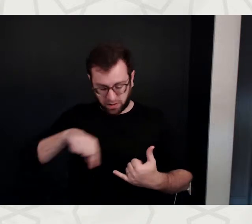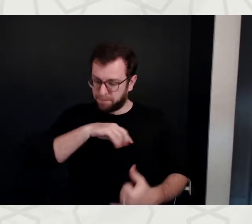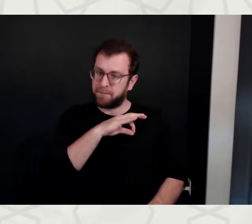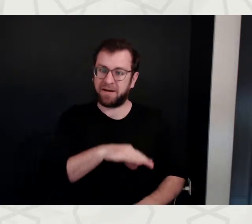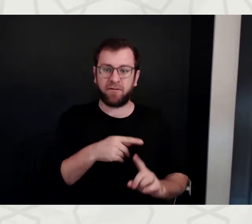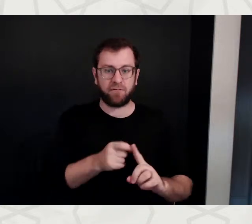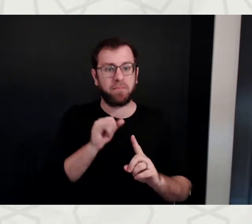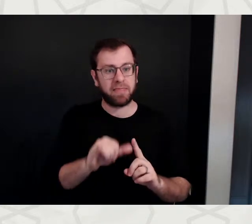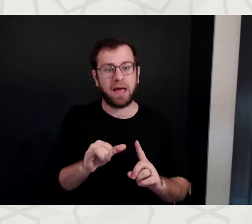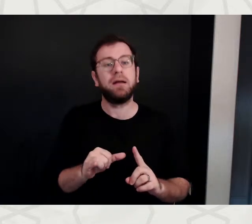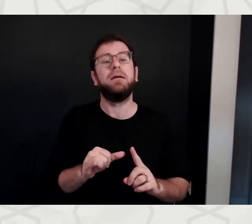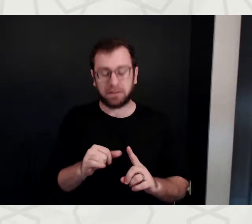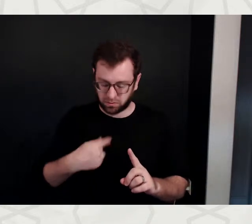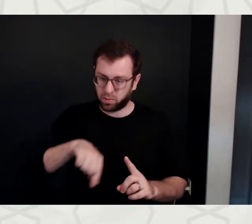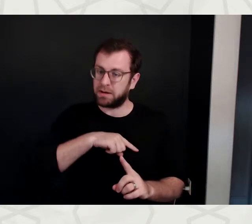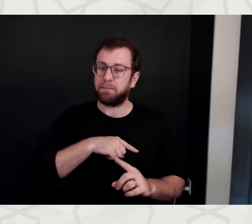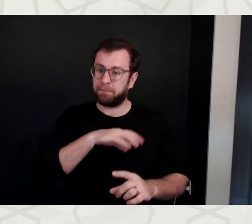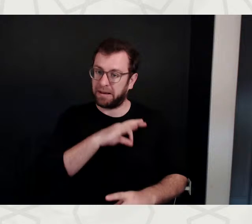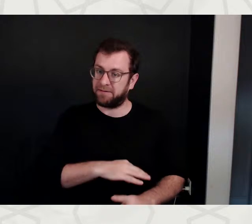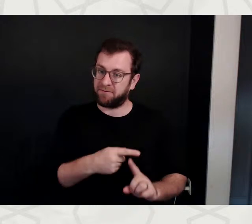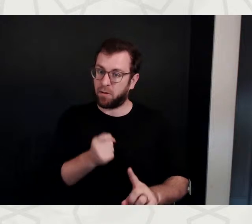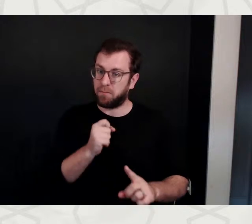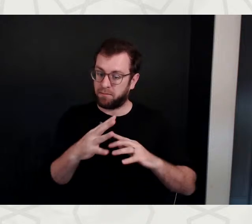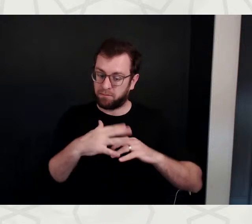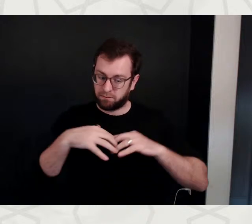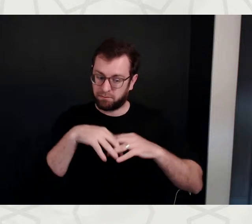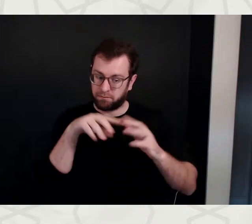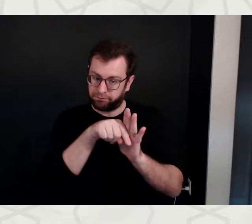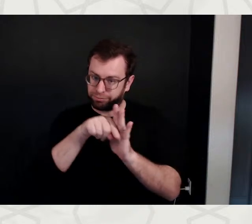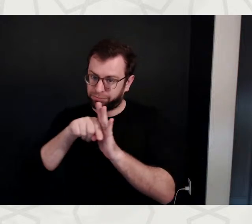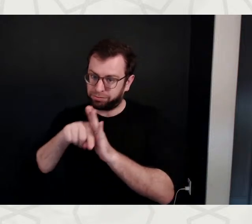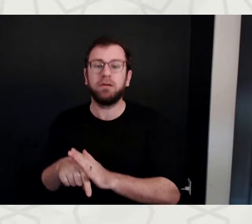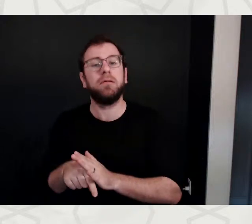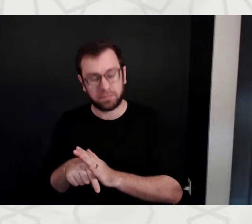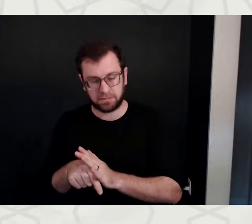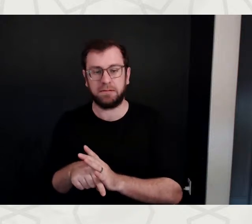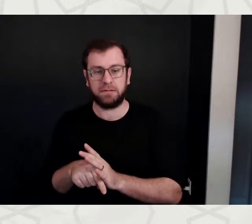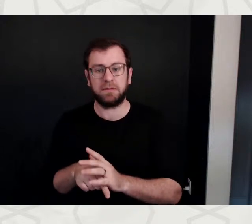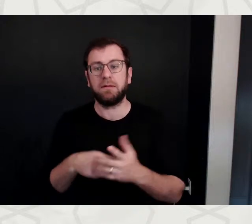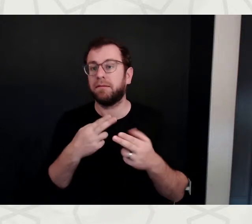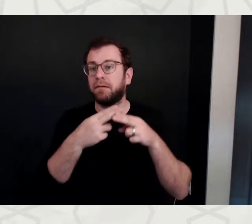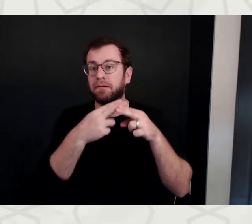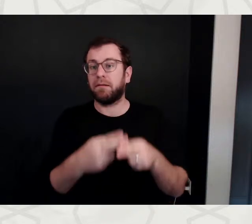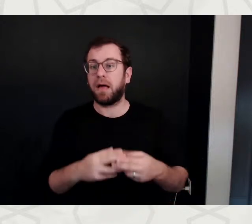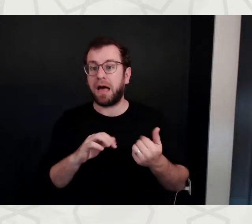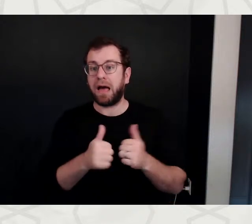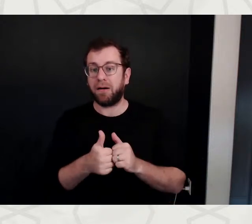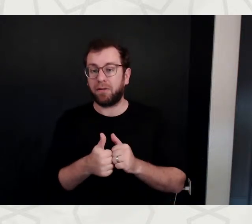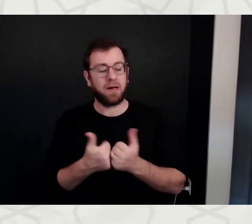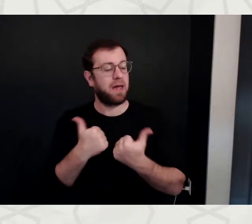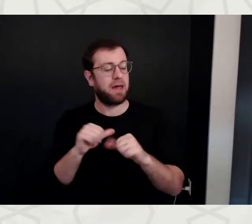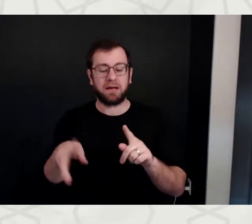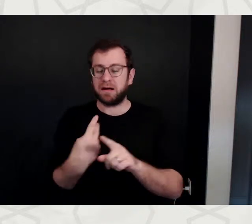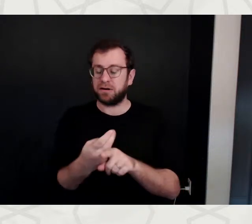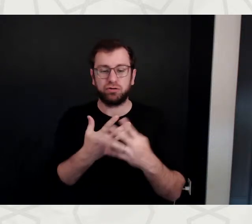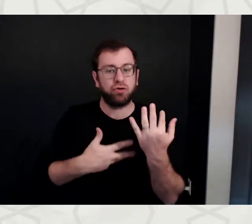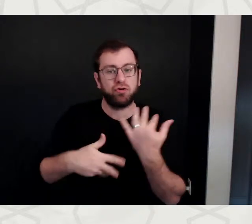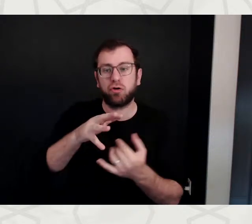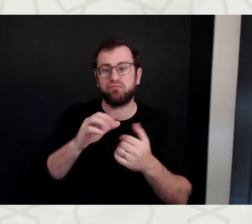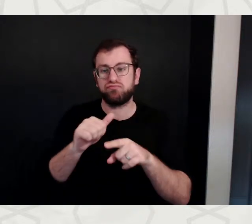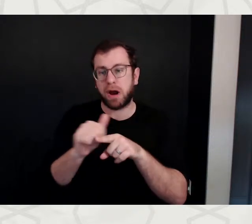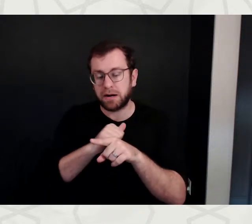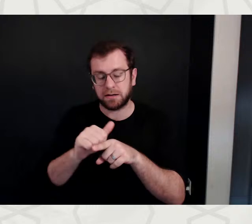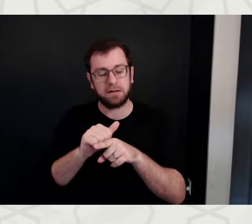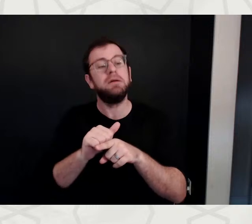from. Colonial genocide can be described as any genocidal social practice related